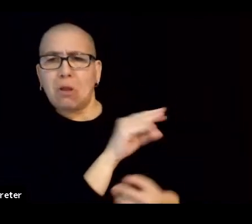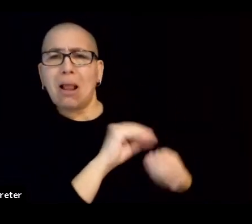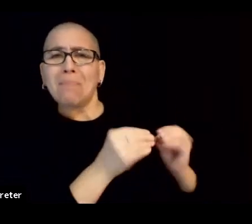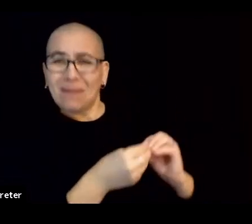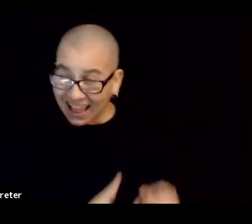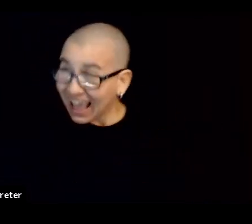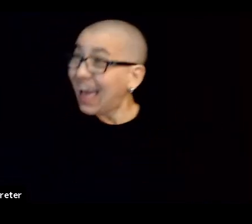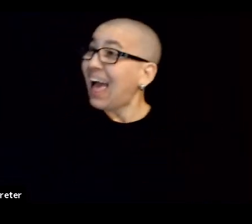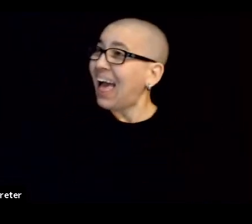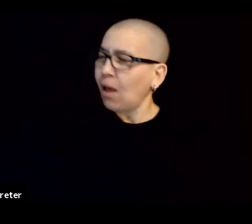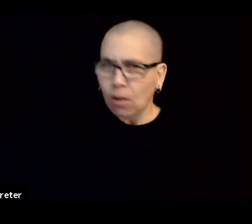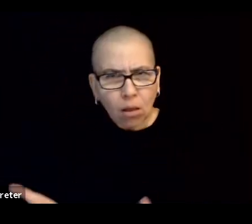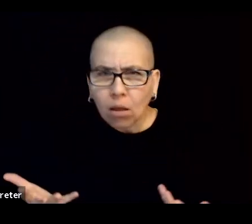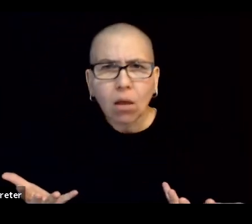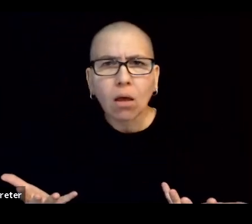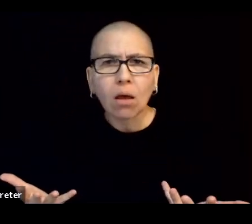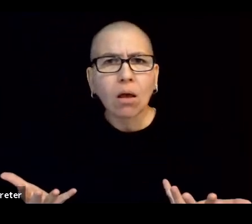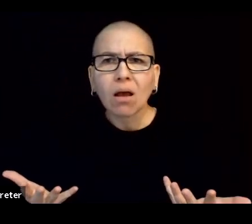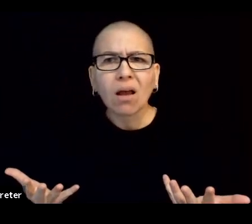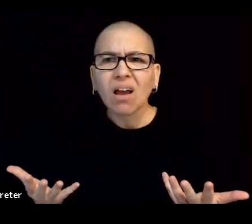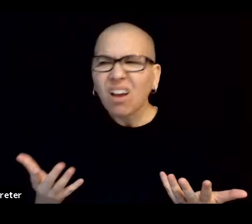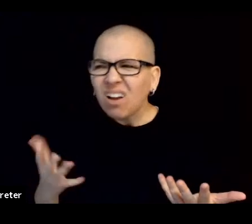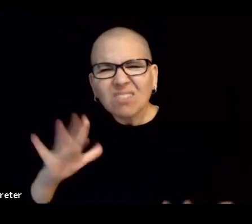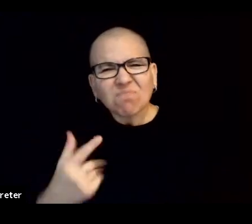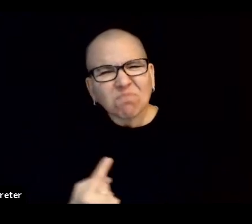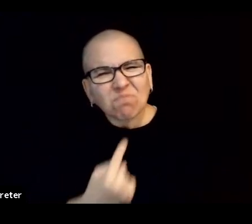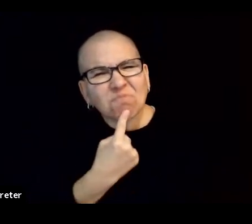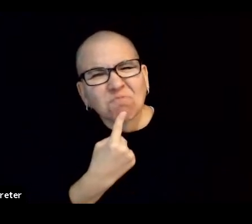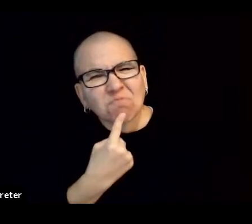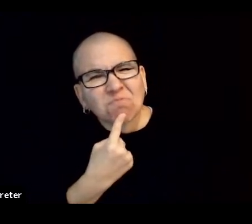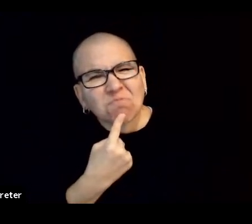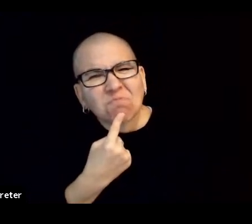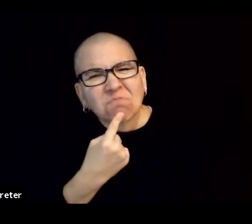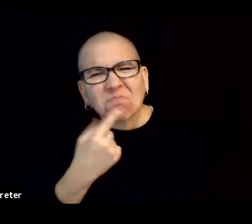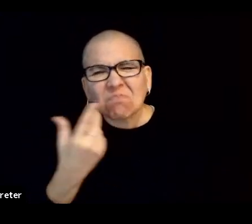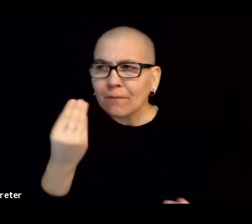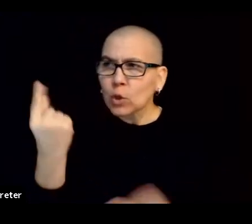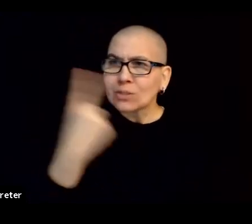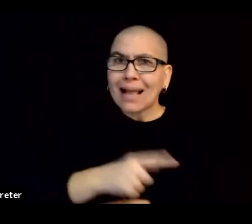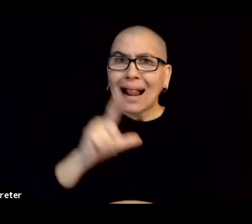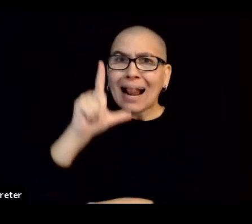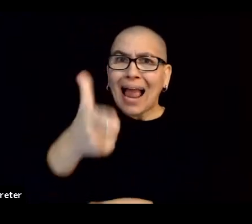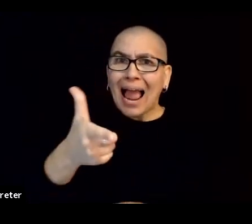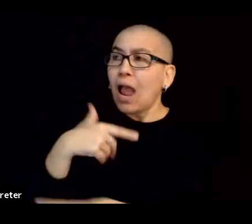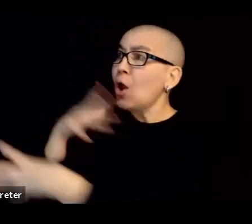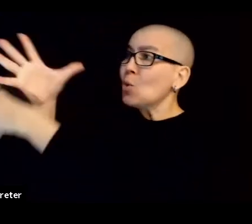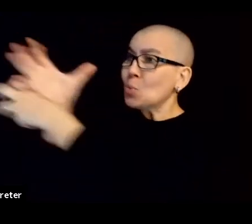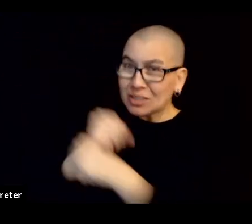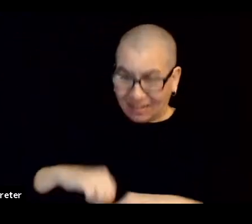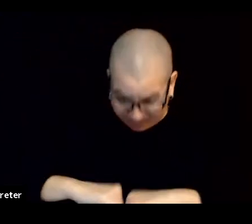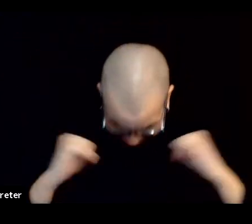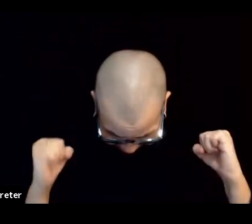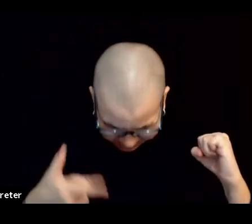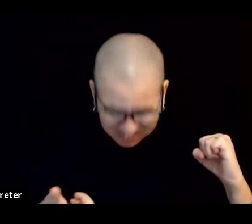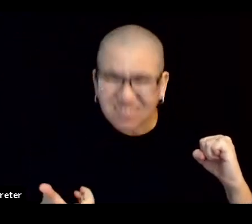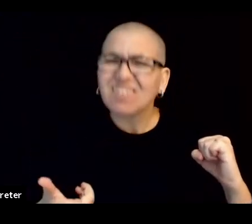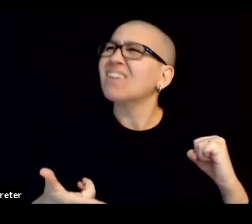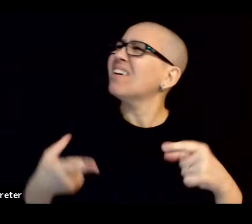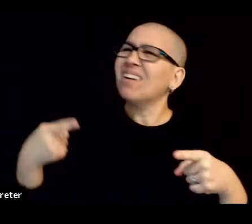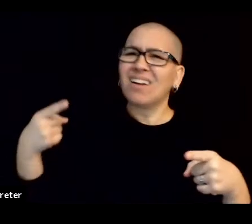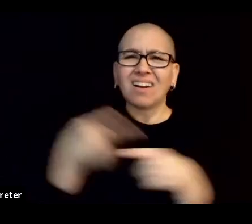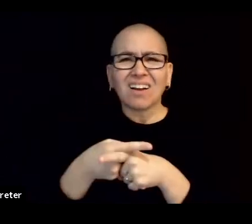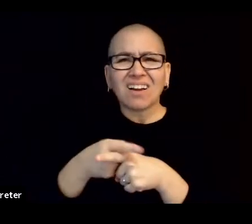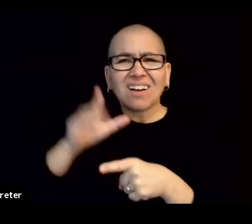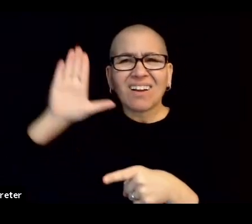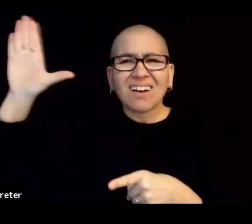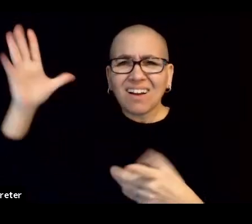older. Unfortunately, a few days later, we all know that there weren't more vaccines. That reserve is exhausted. Pfizer